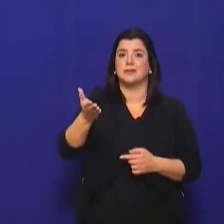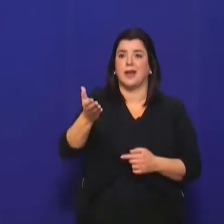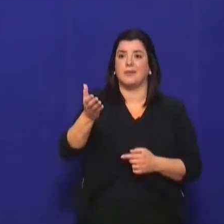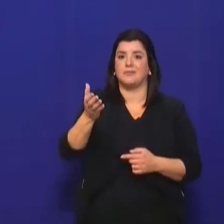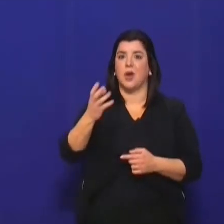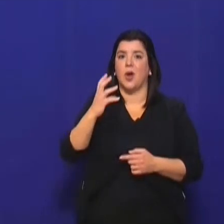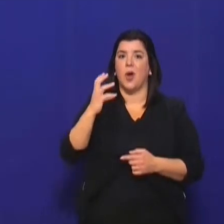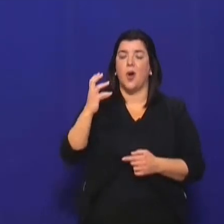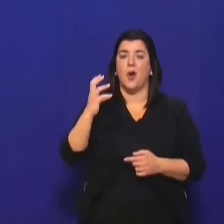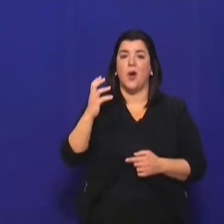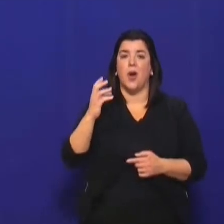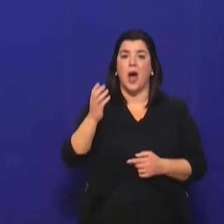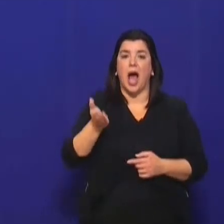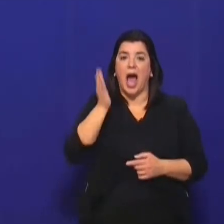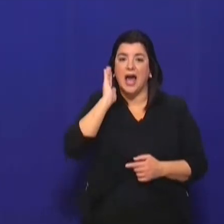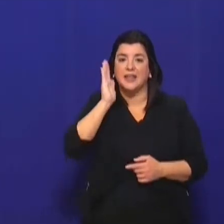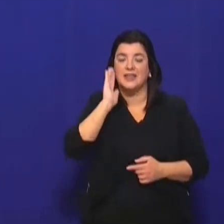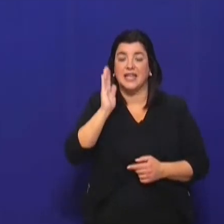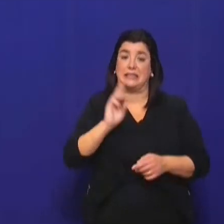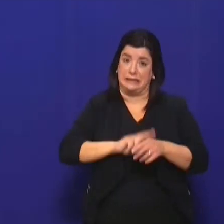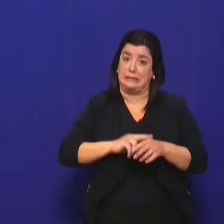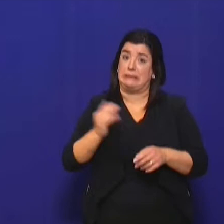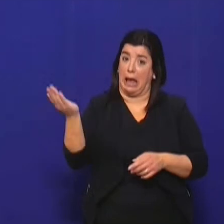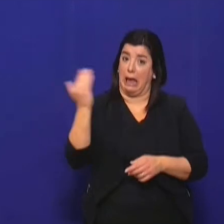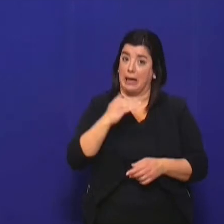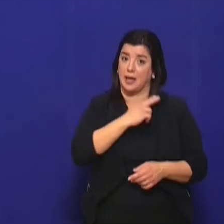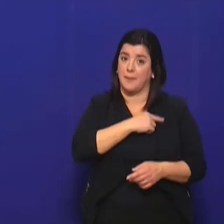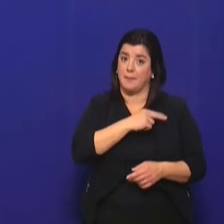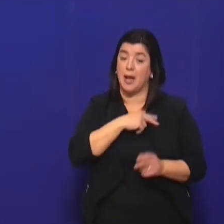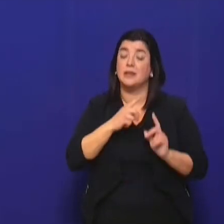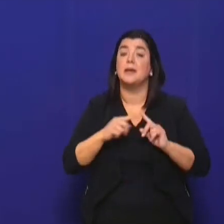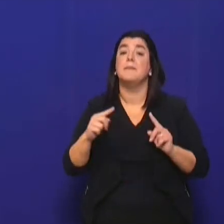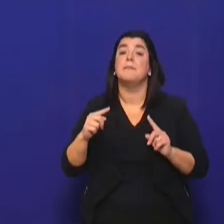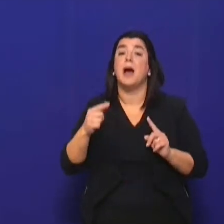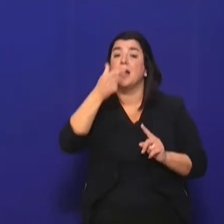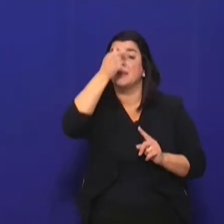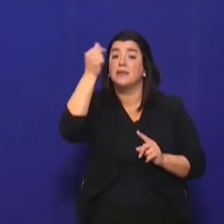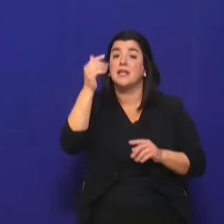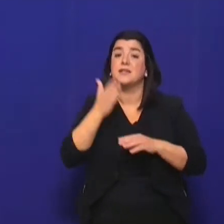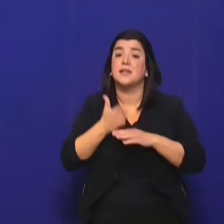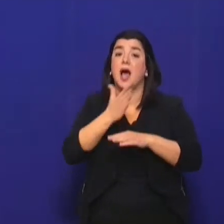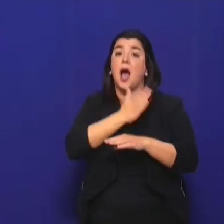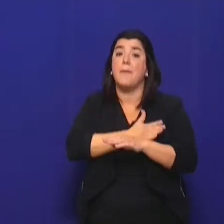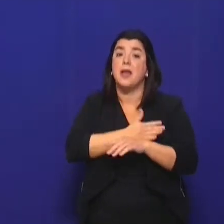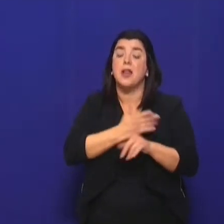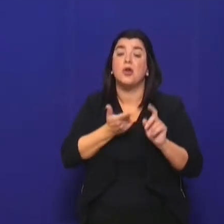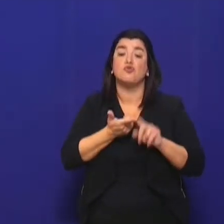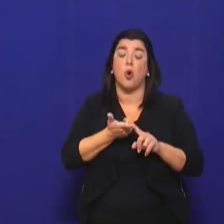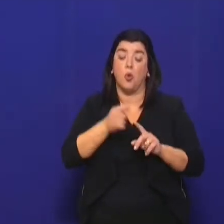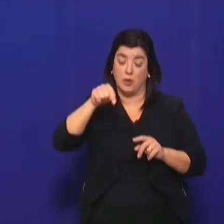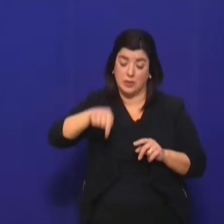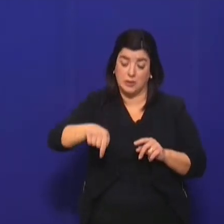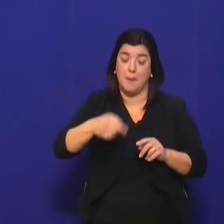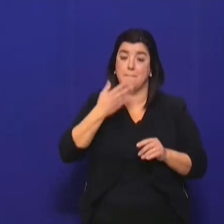in-nies jistaw jiġu Malta, però jridu jagħmlu t-test minn qabel jiġu inkella nagħmluhom it-test propju kif jaslu